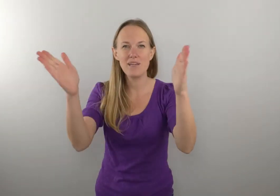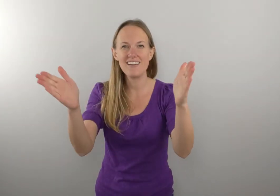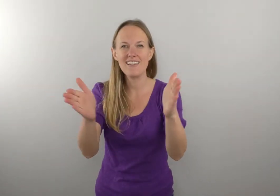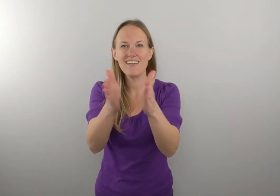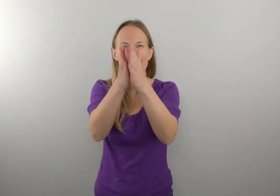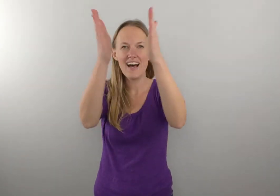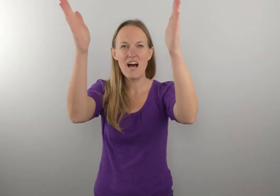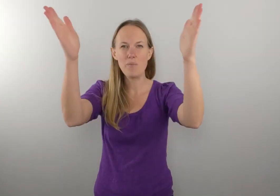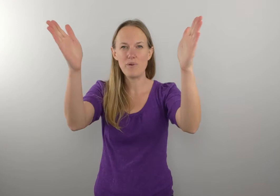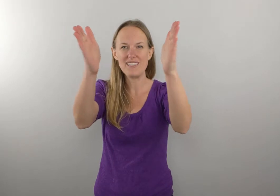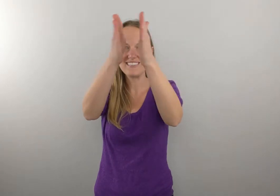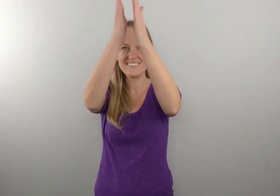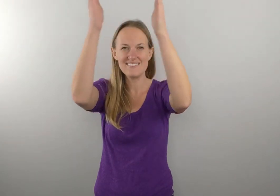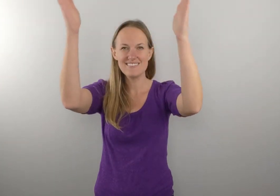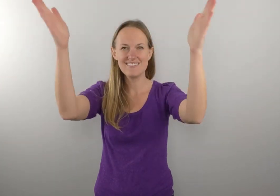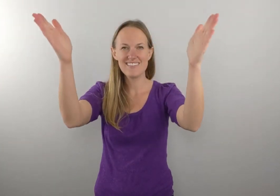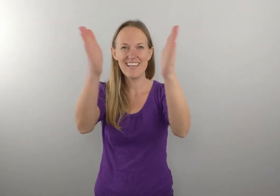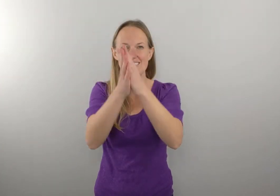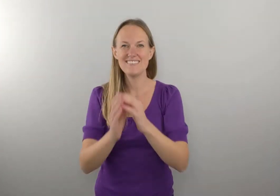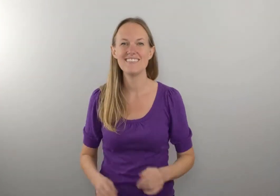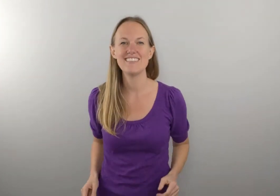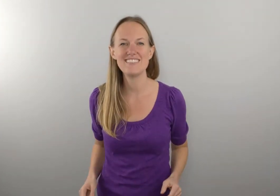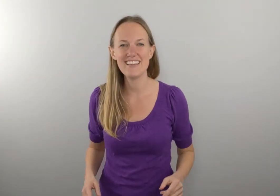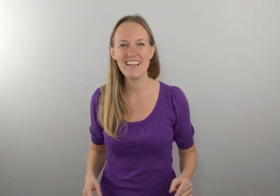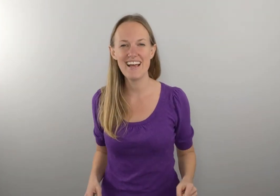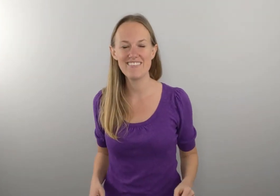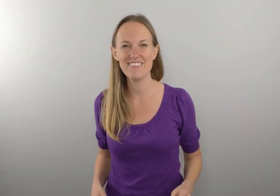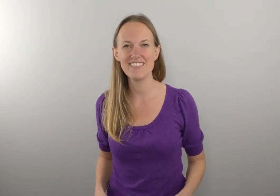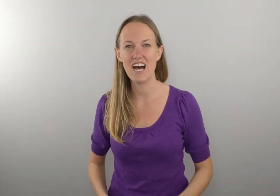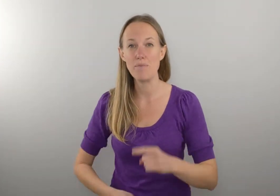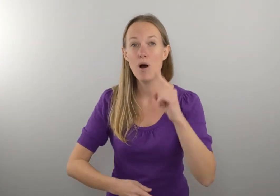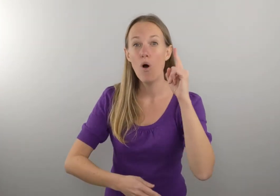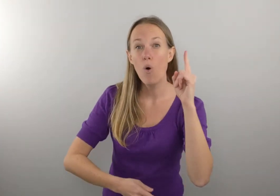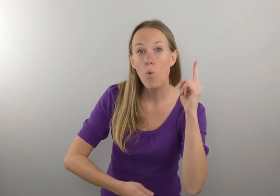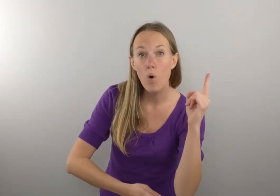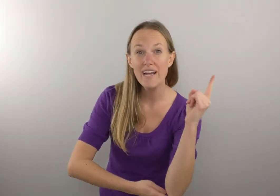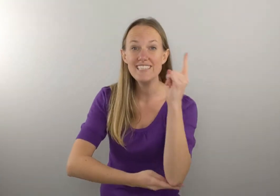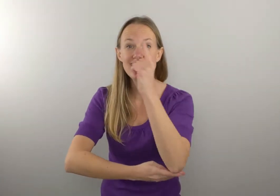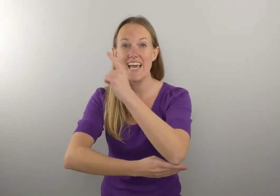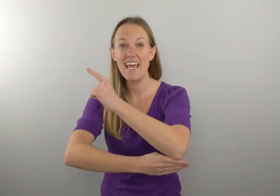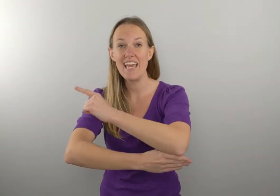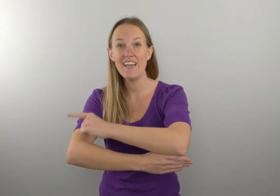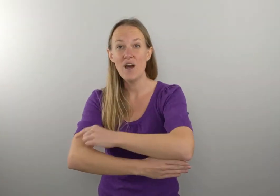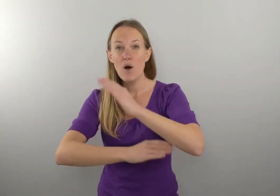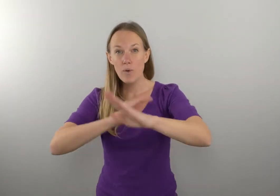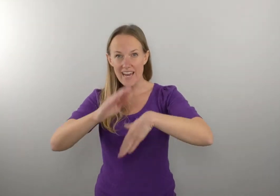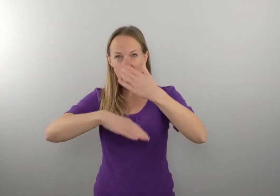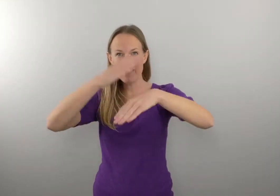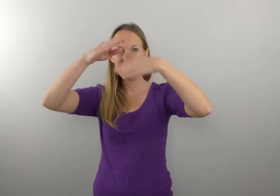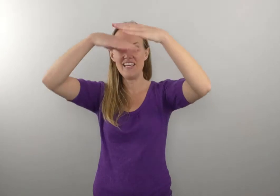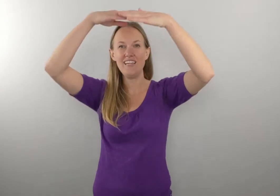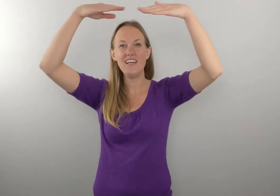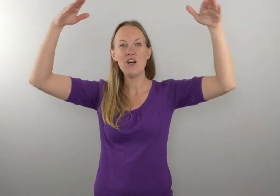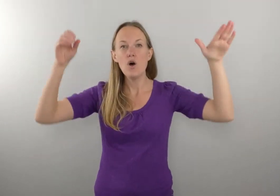clapping upwards. Okay, let's try that line from the top. One day when heaven